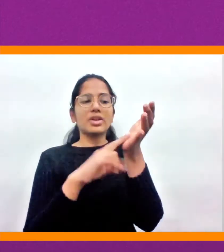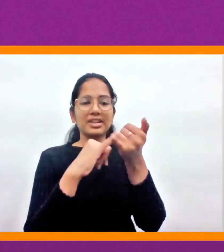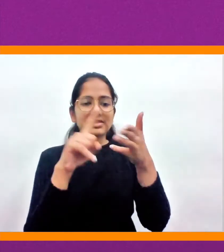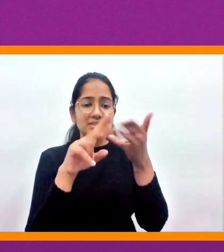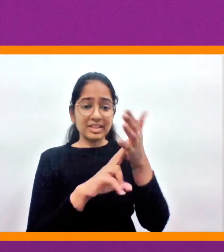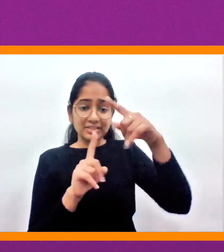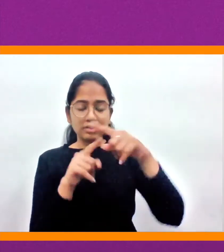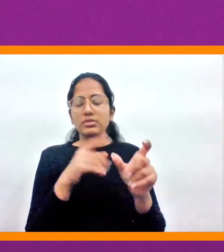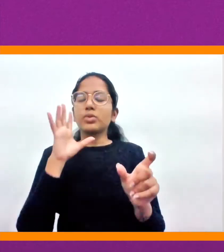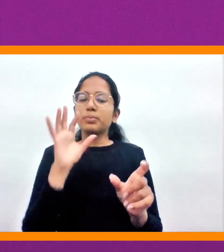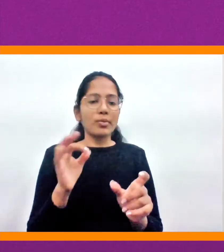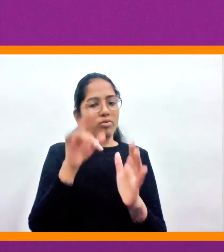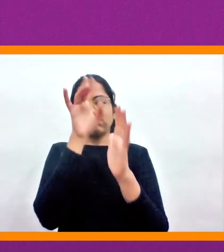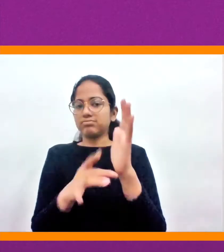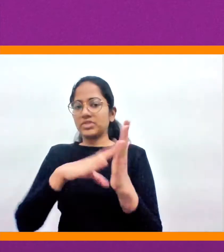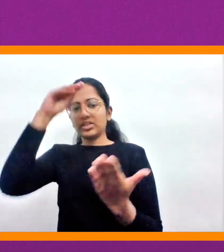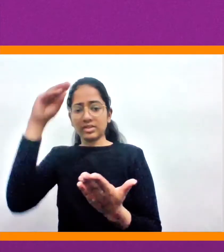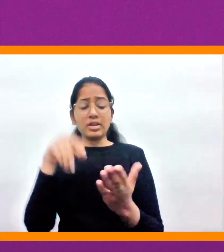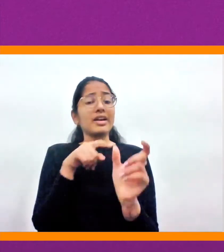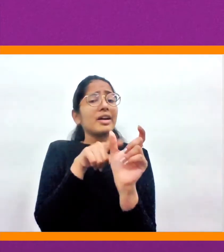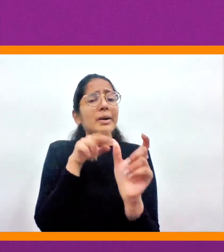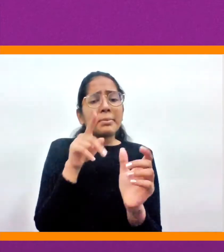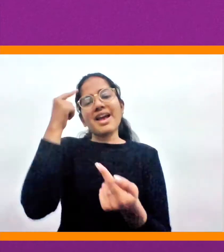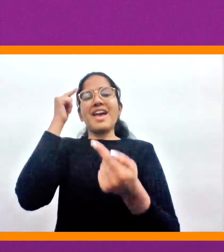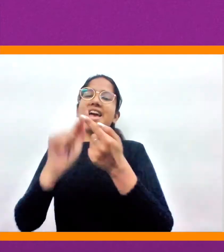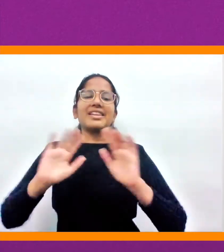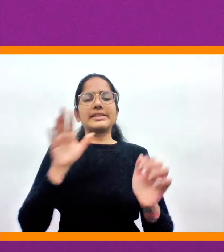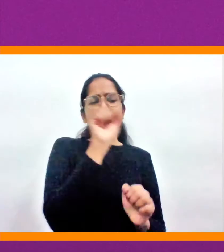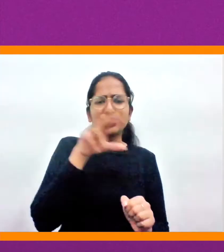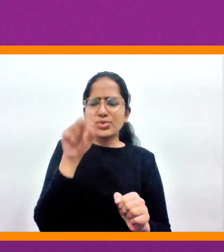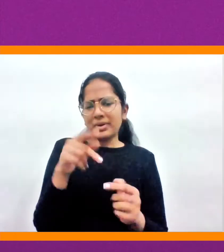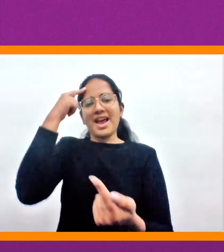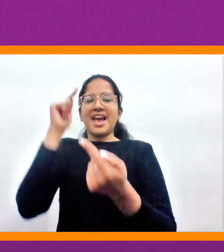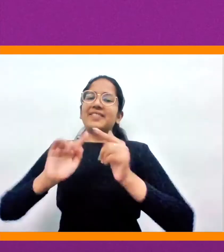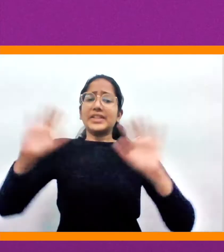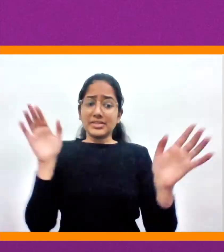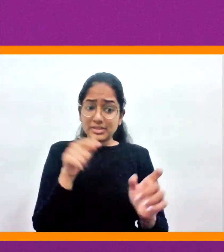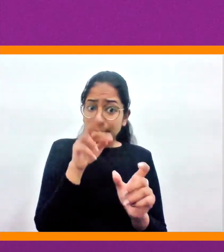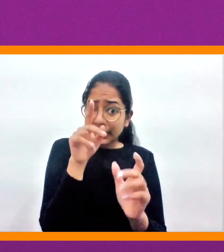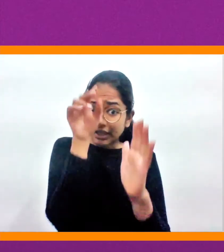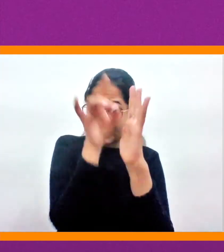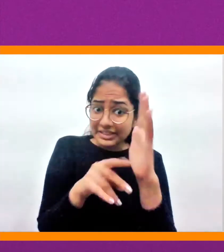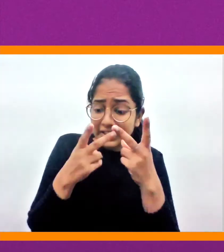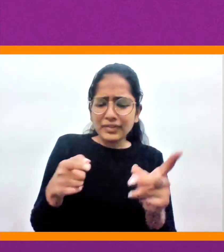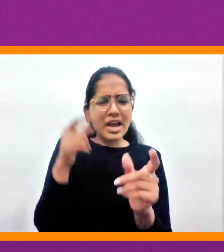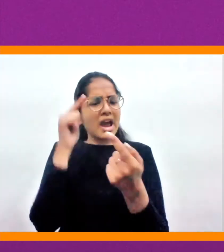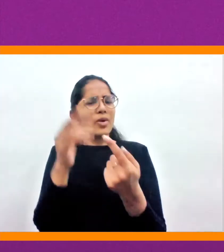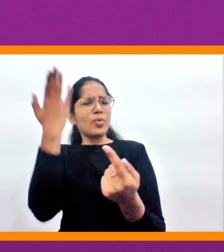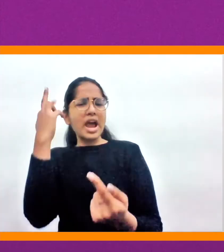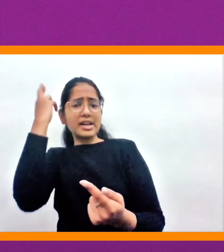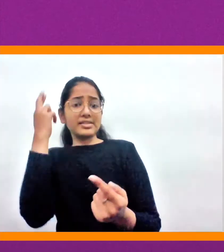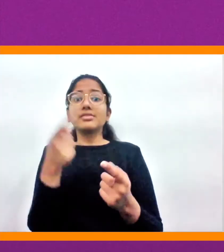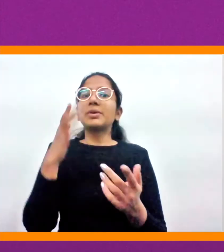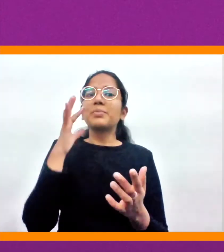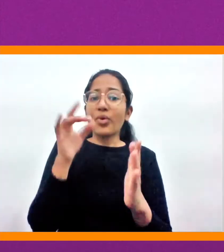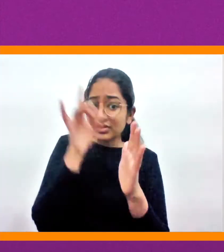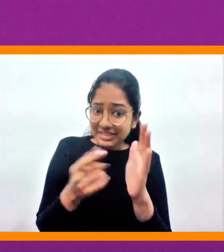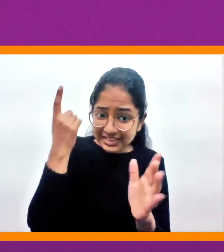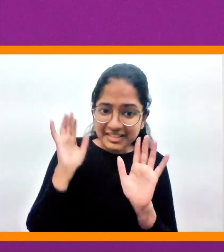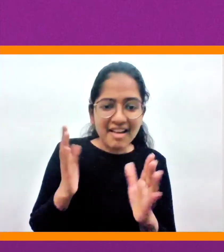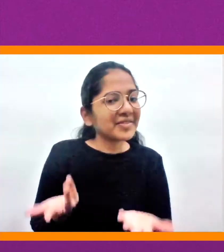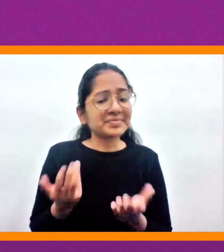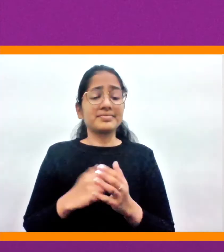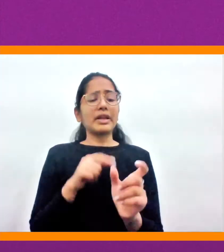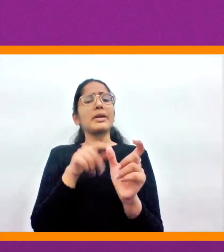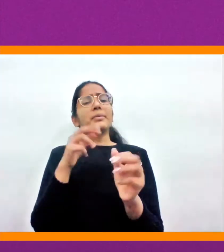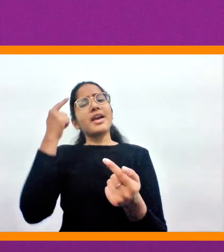The key to navigating all of this lies in deepening our understanding of consent, a word that I'm sure you've heard thrown around